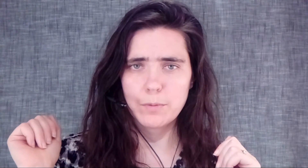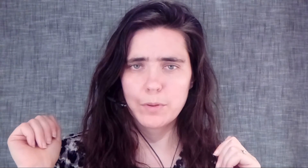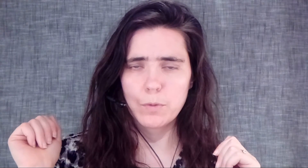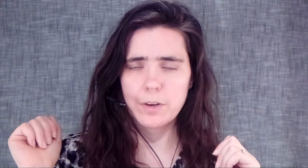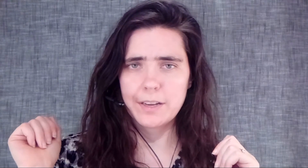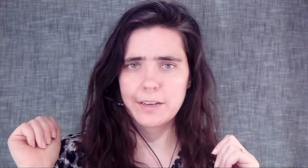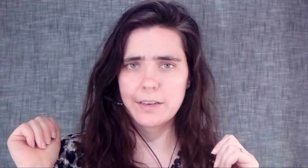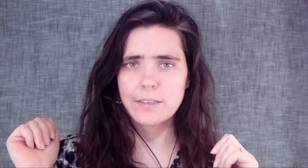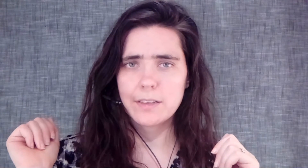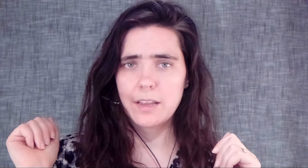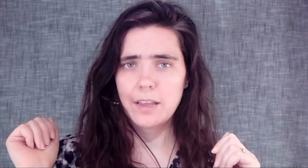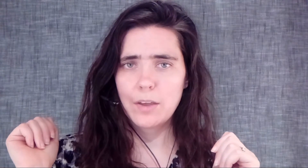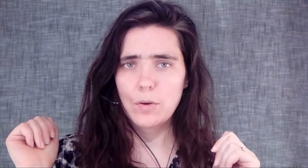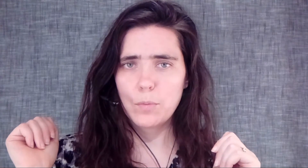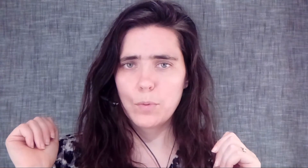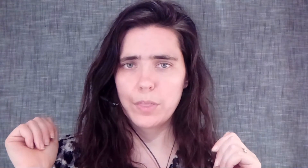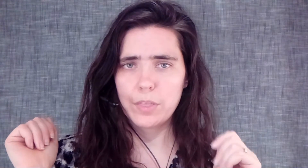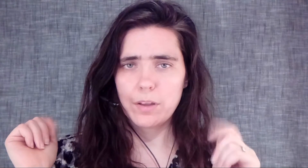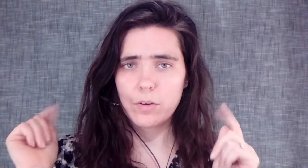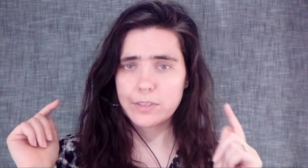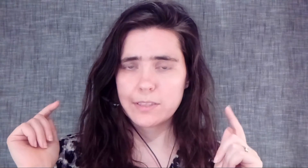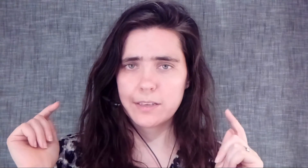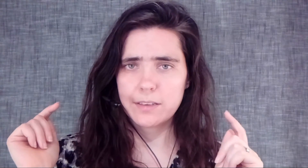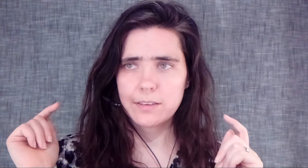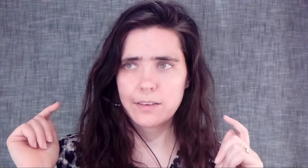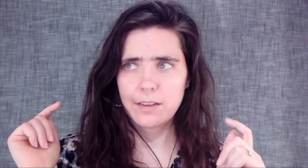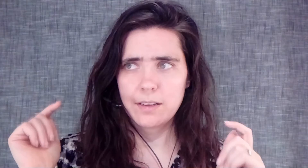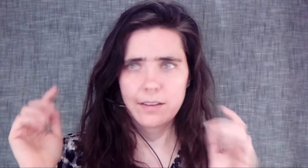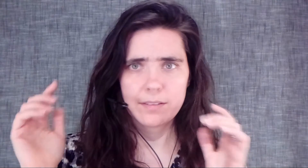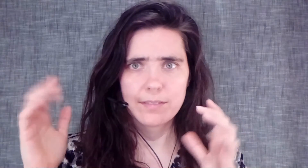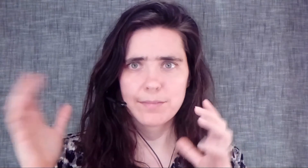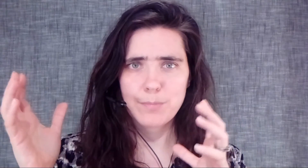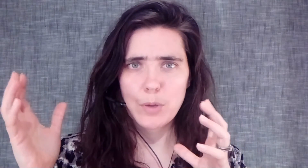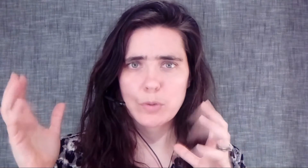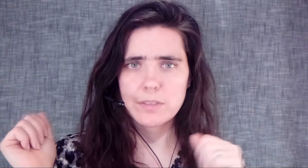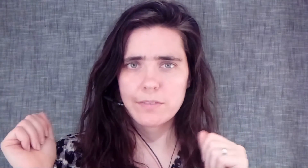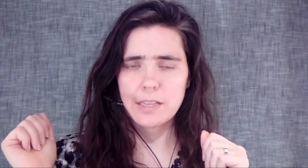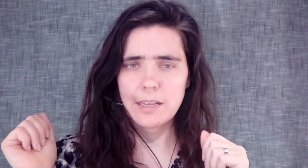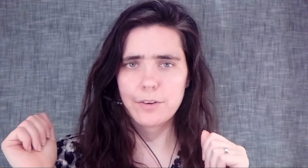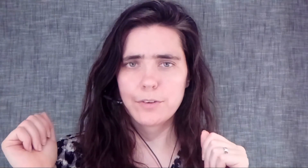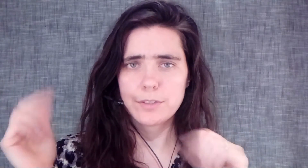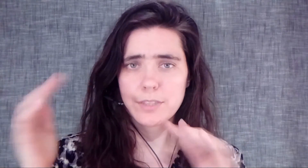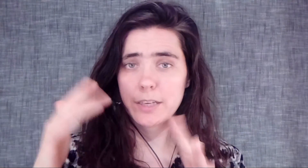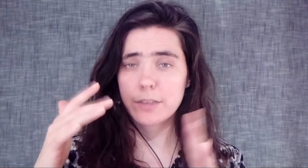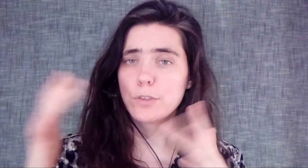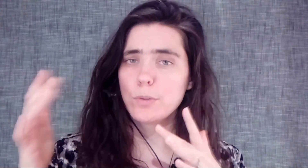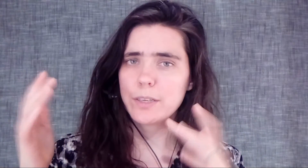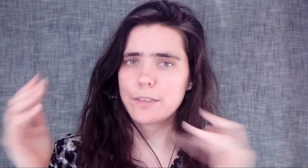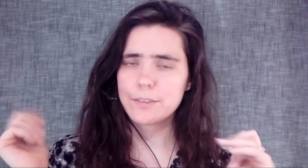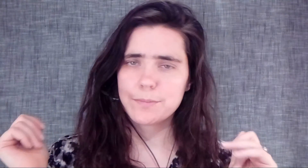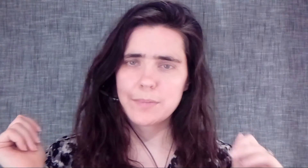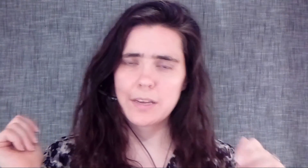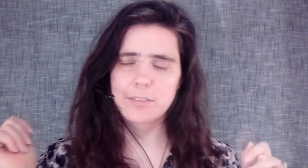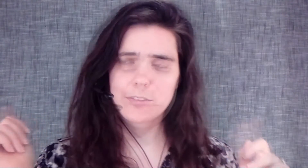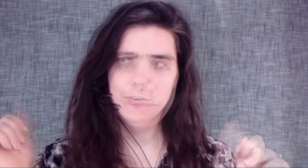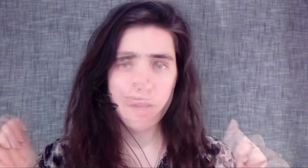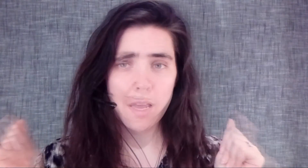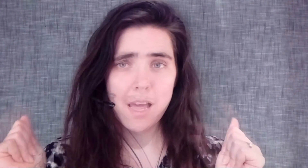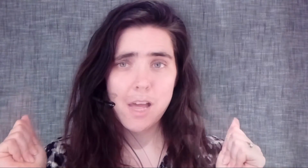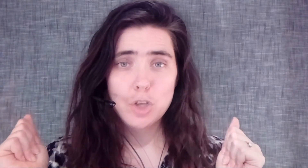with one hand. With Auslan, most of the letters take two hands, and